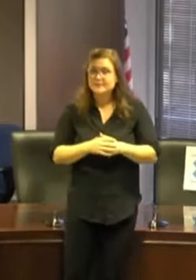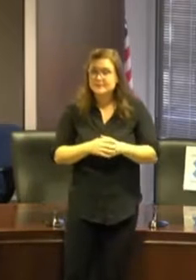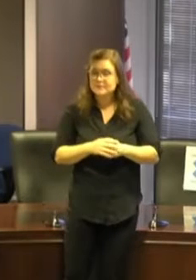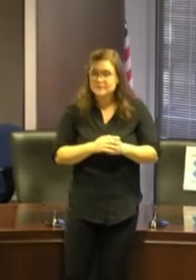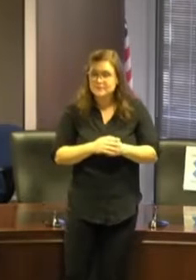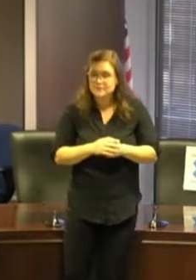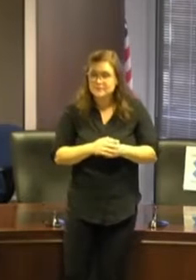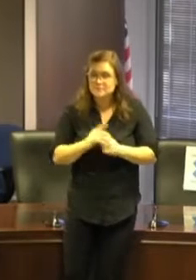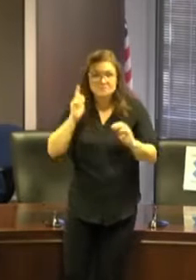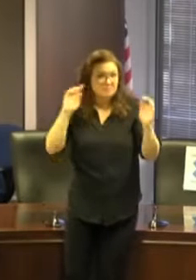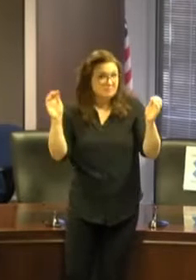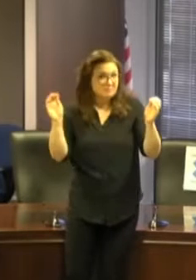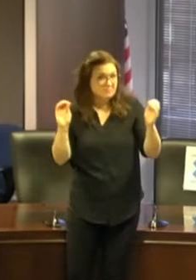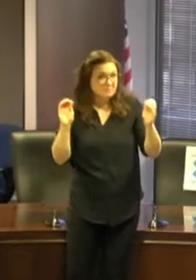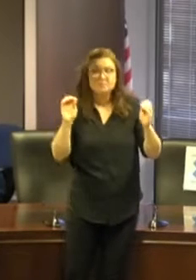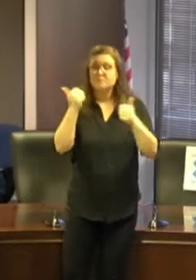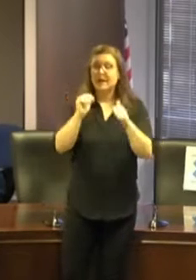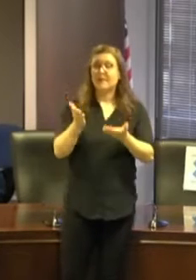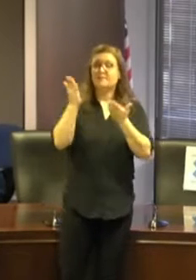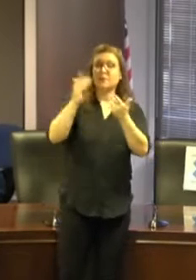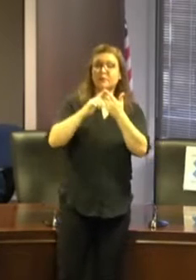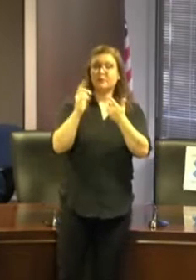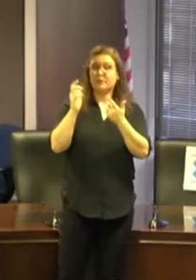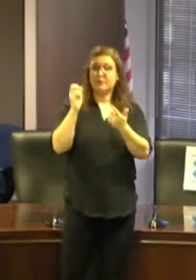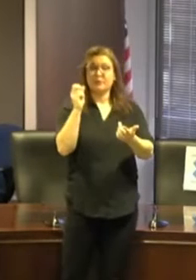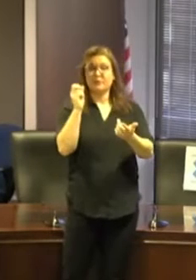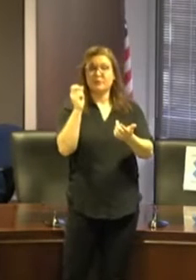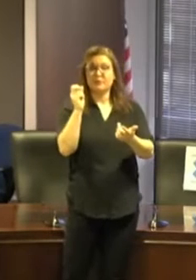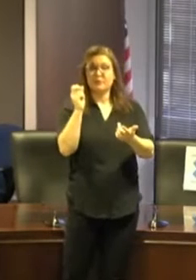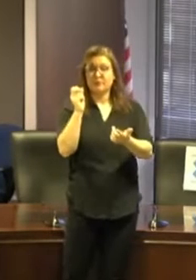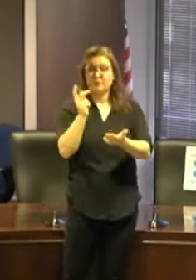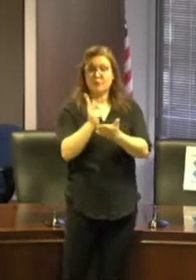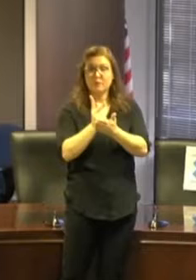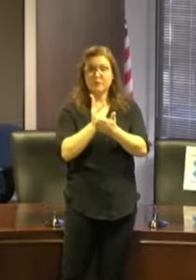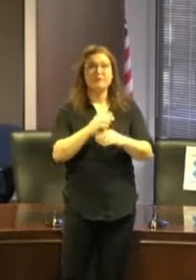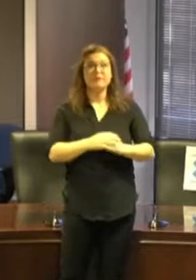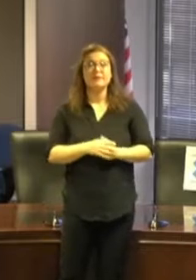Hearing none, is there a motion for approval for initial adoption?